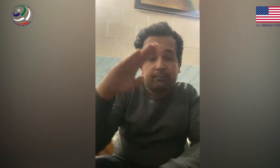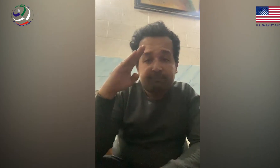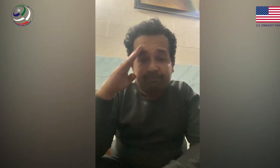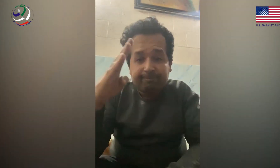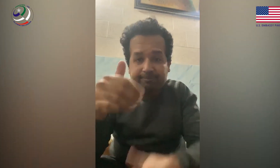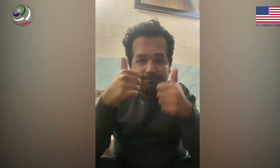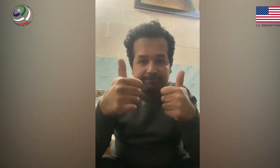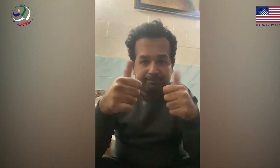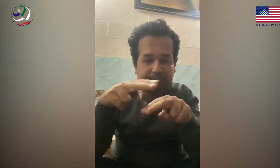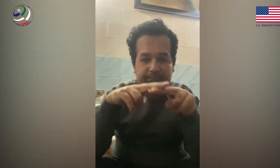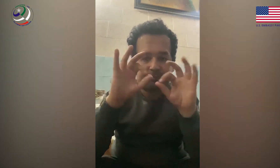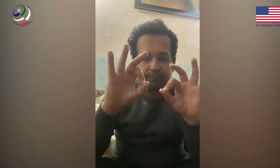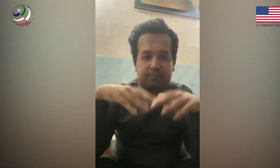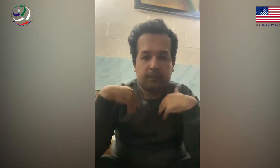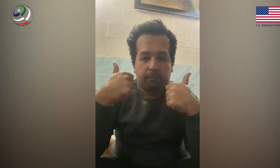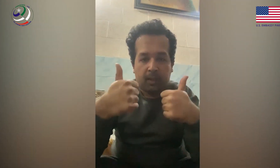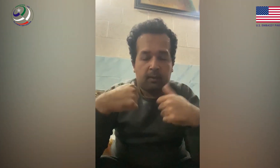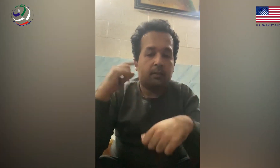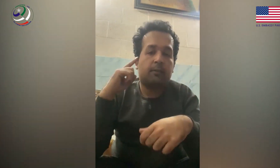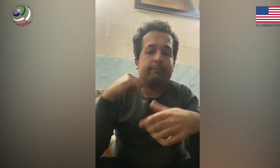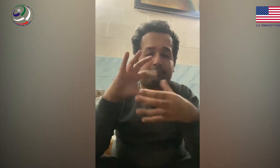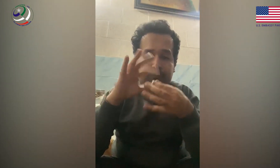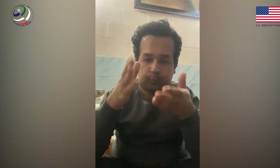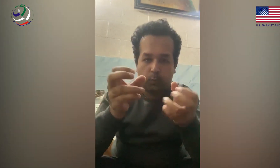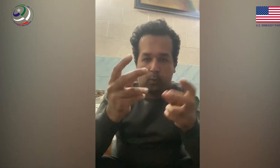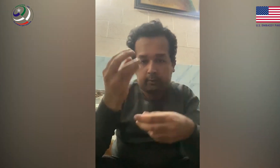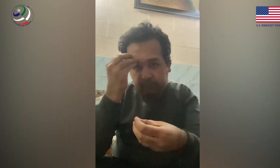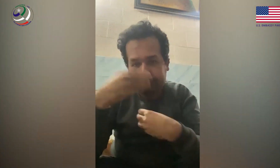Hello everyone. So today I'm going to share my story.